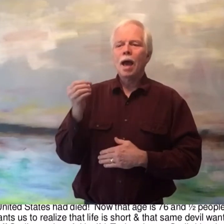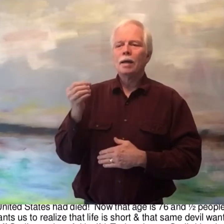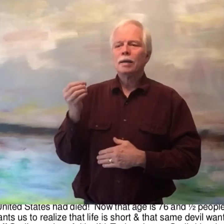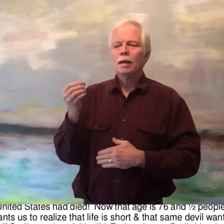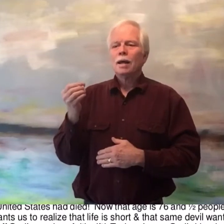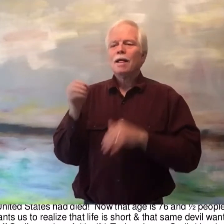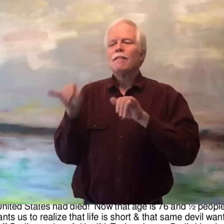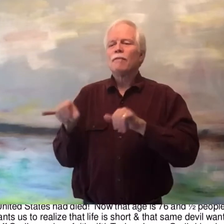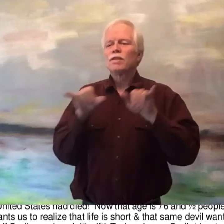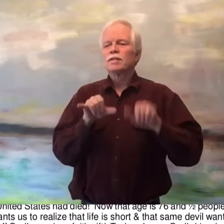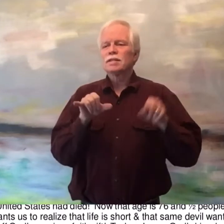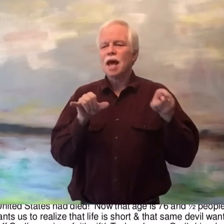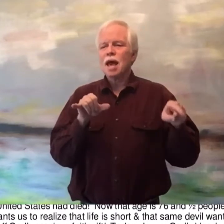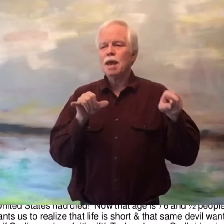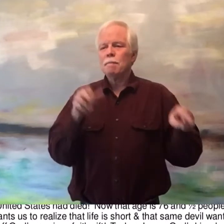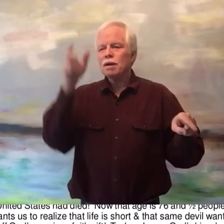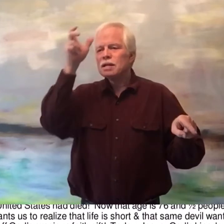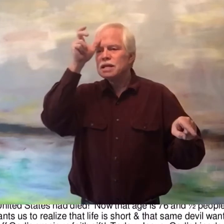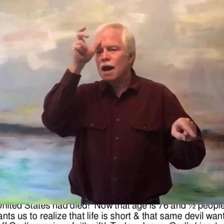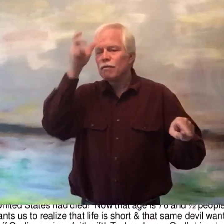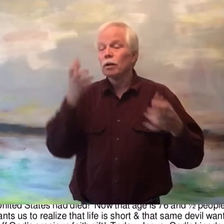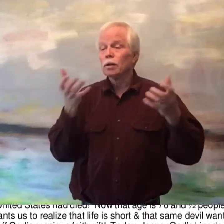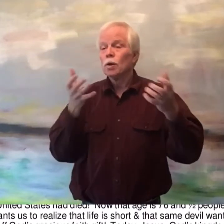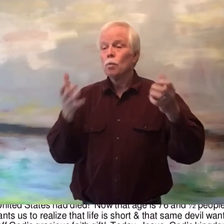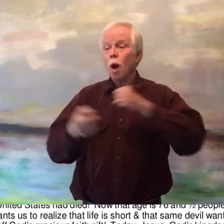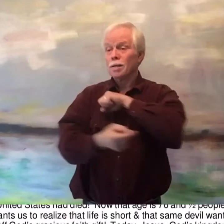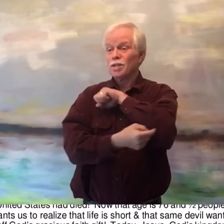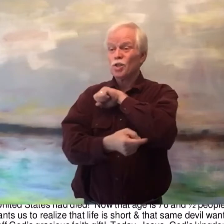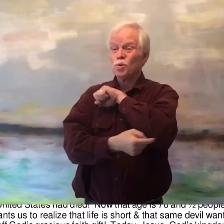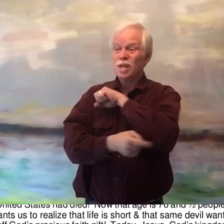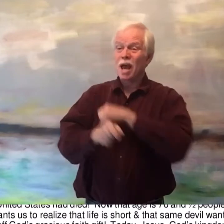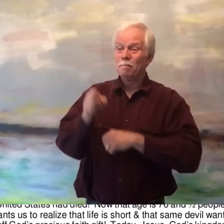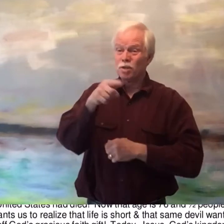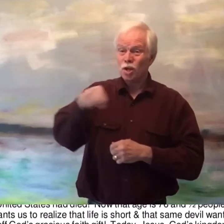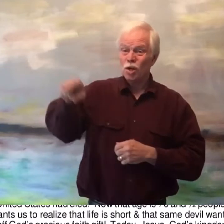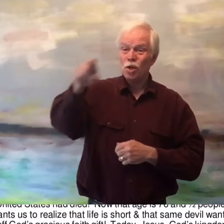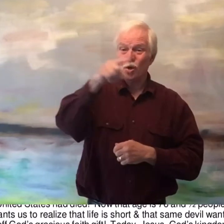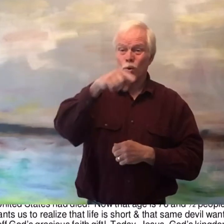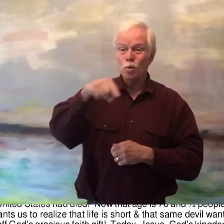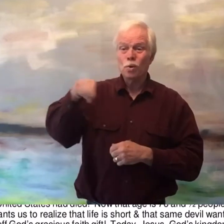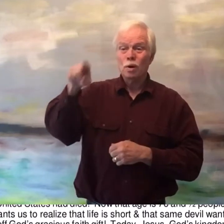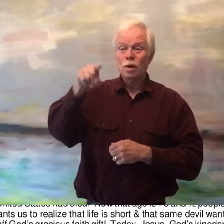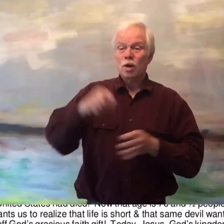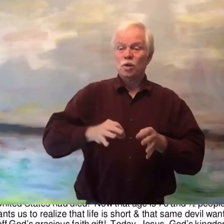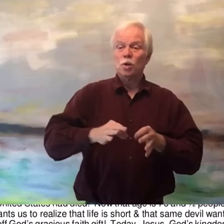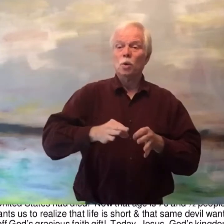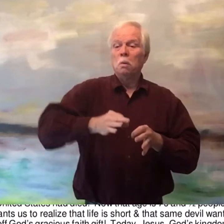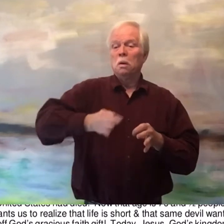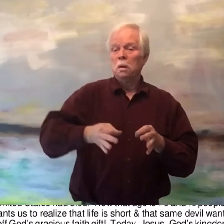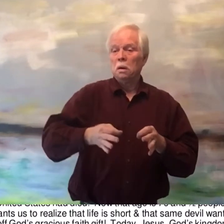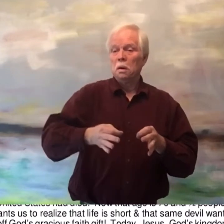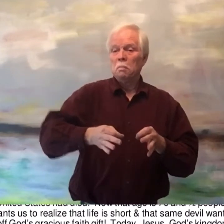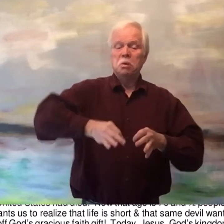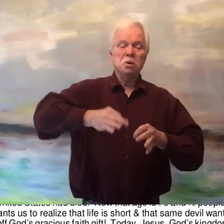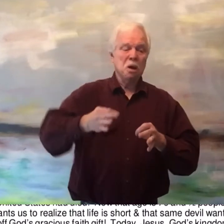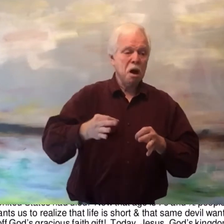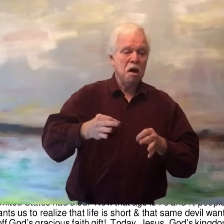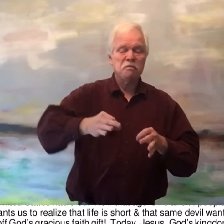that the same devil wants to tempt you to put off